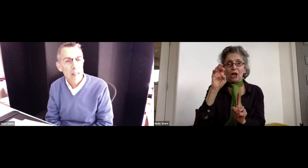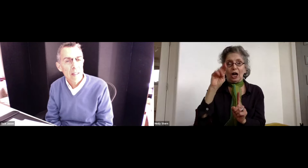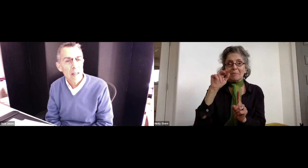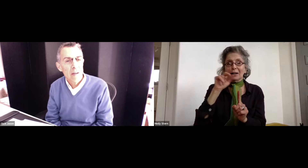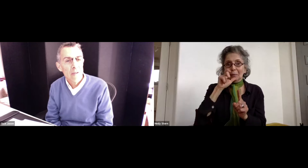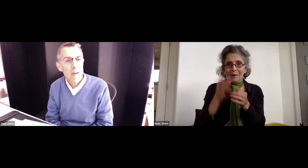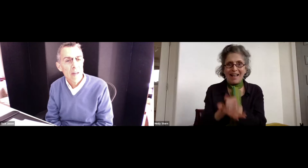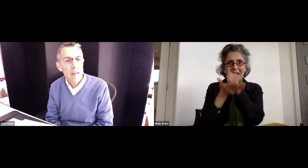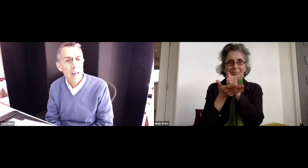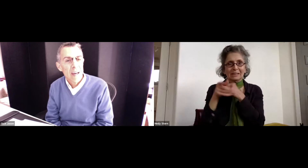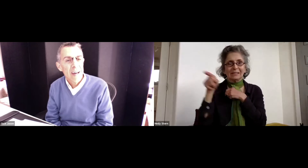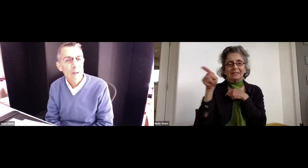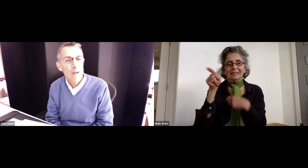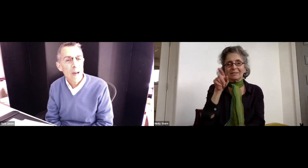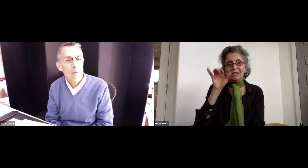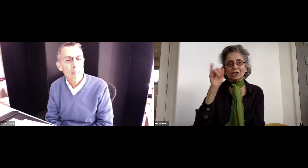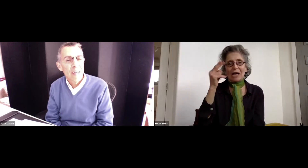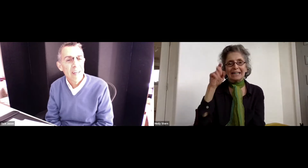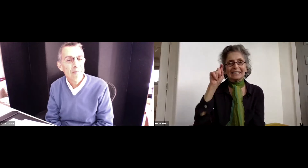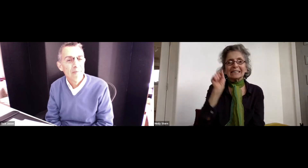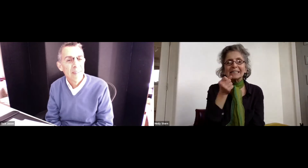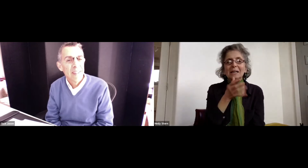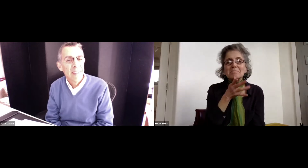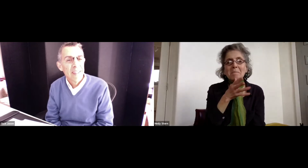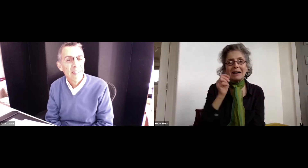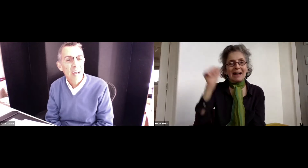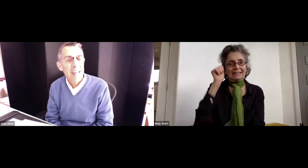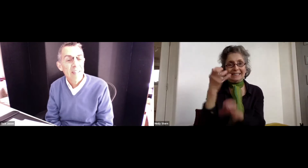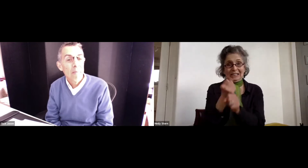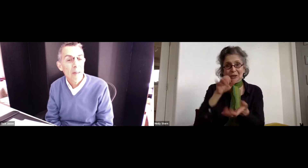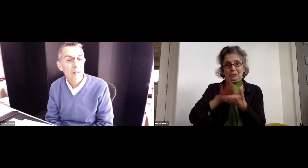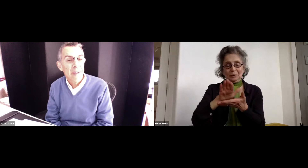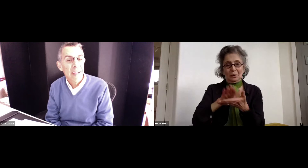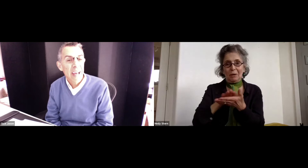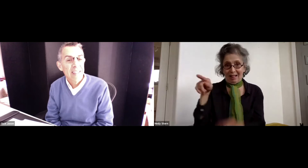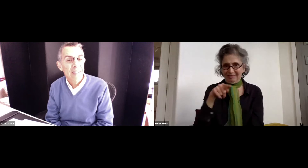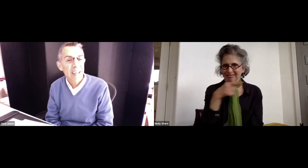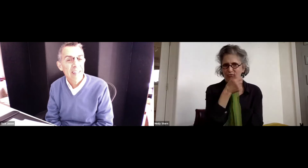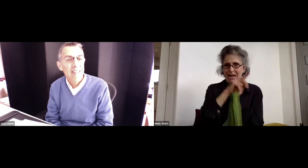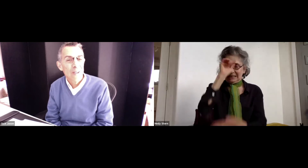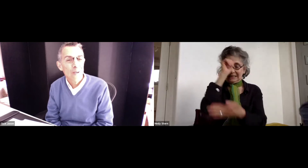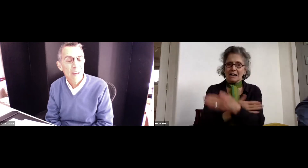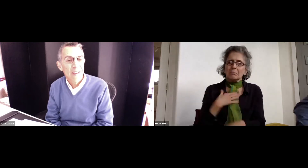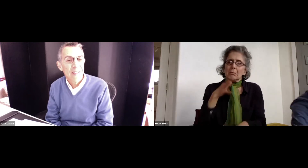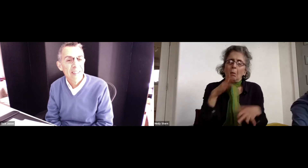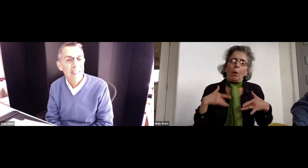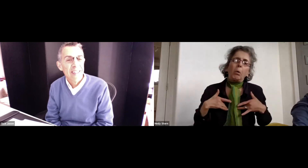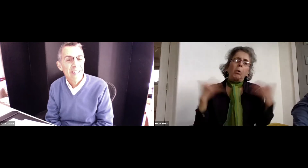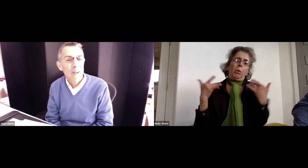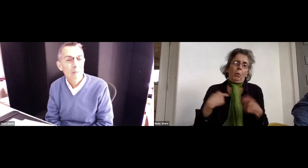of who helped Janet's mother and aunt to get to school there. So my mother